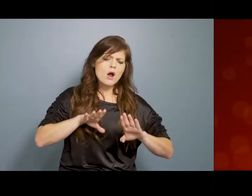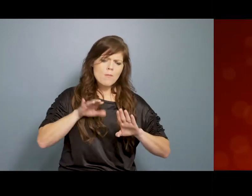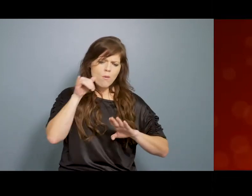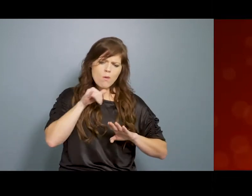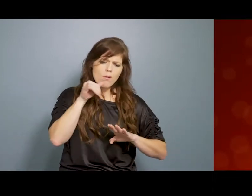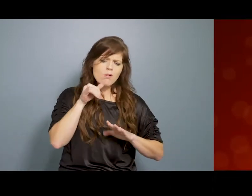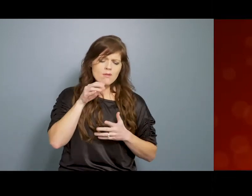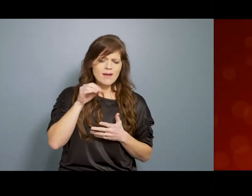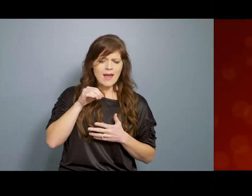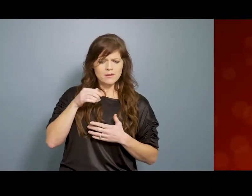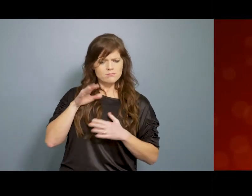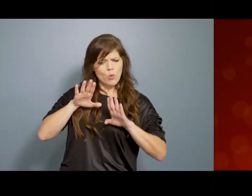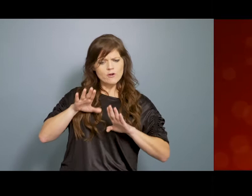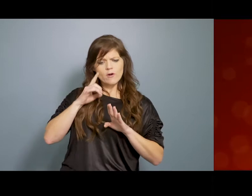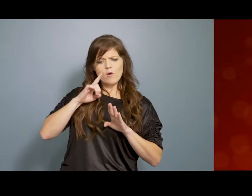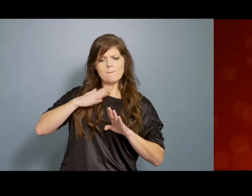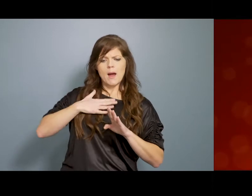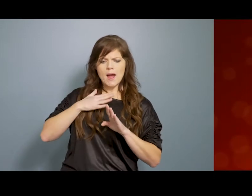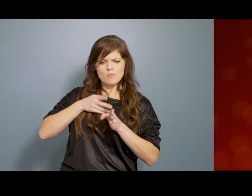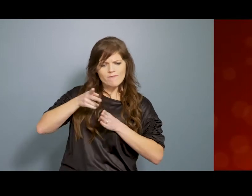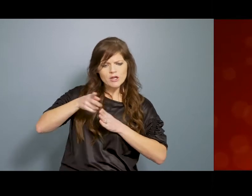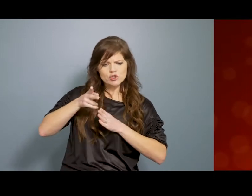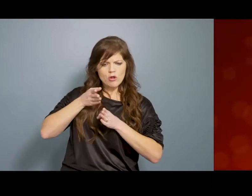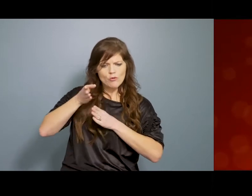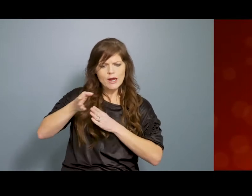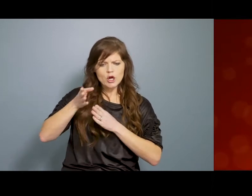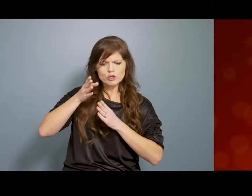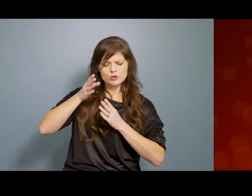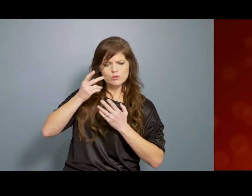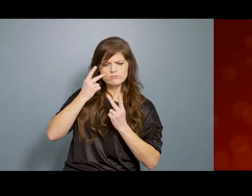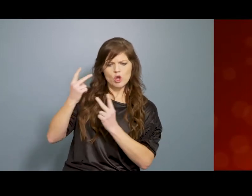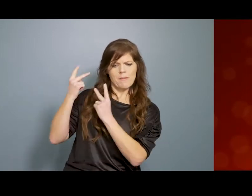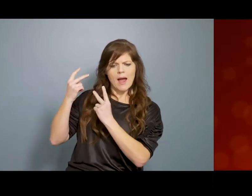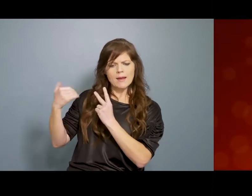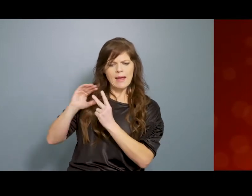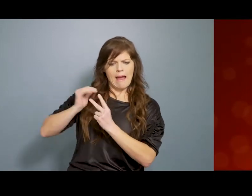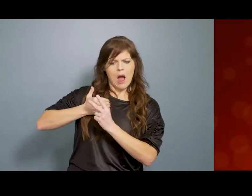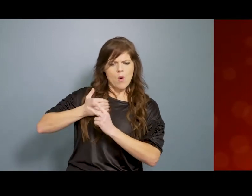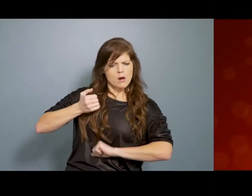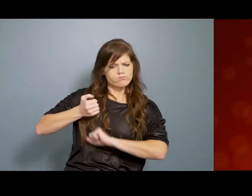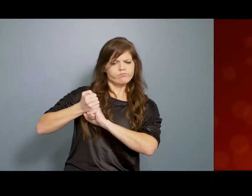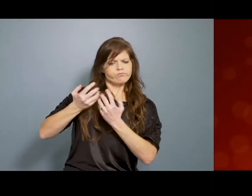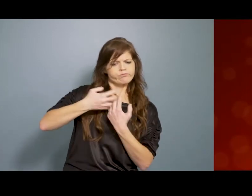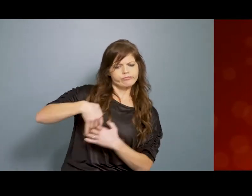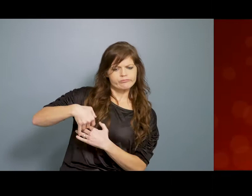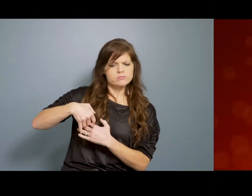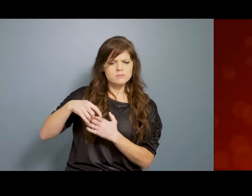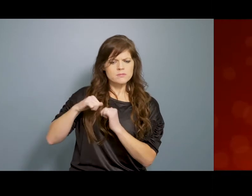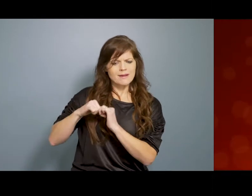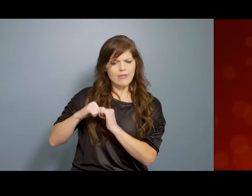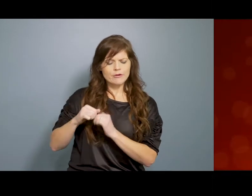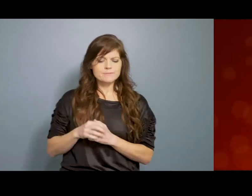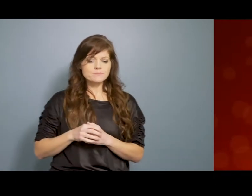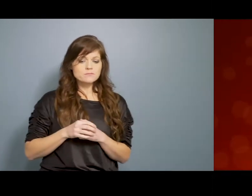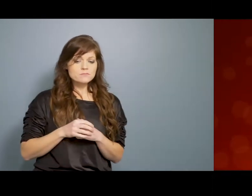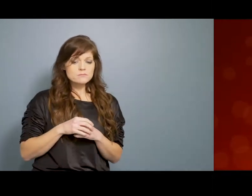pleasures of my professional career. So thank you to each of you, and Blake and Stephanie, thank you for your leadership. Speaking of leadership, it is